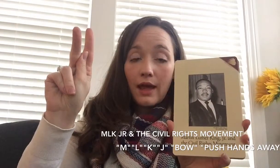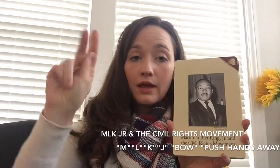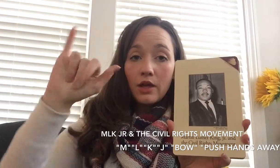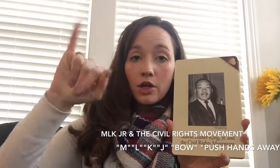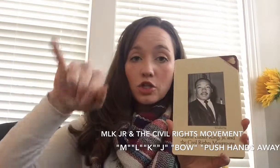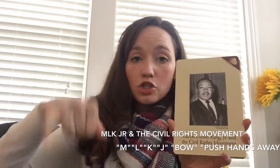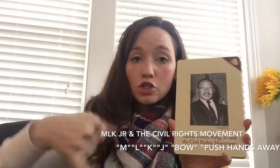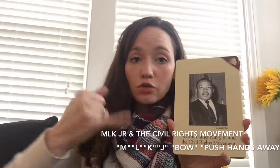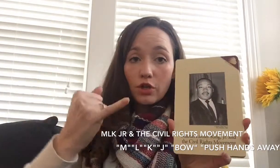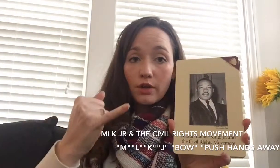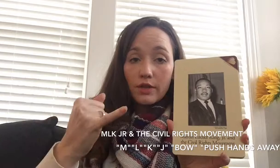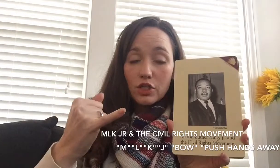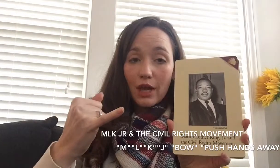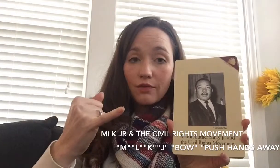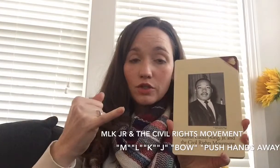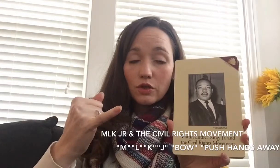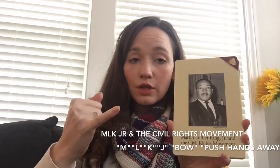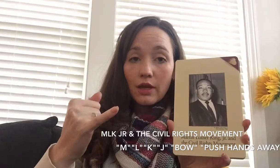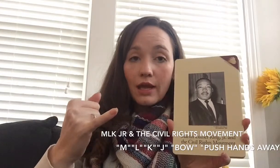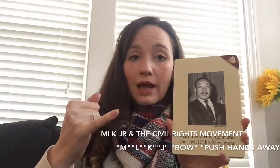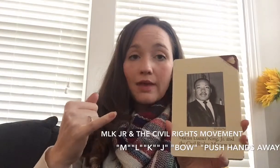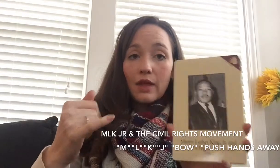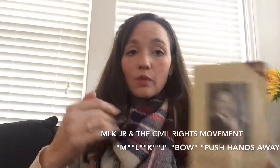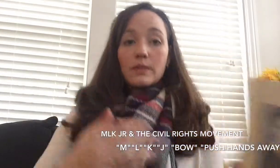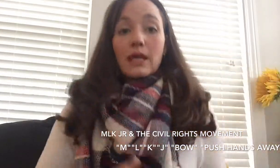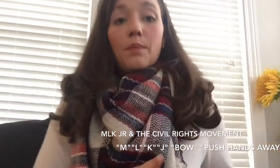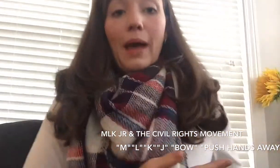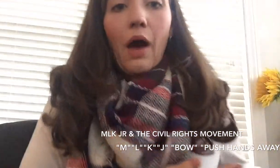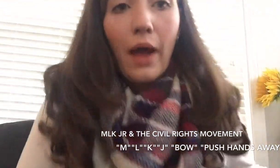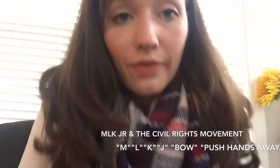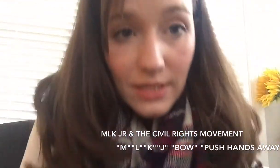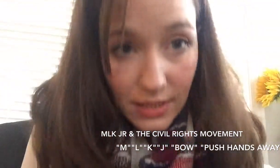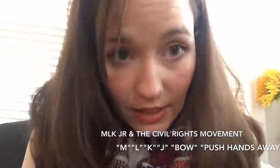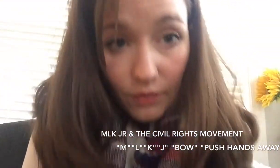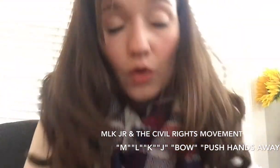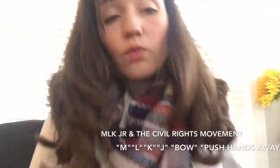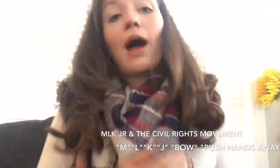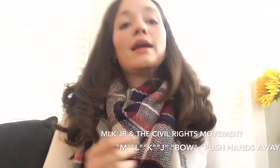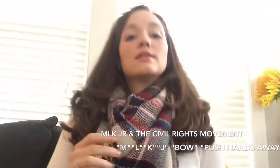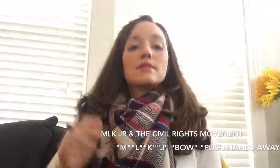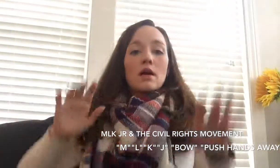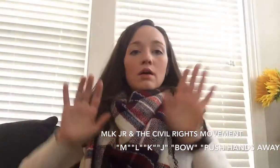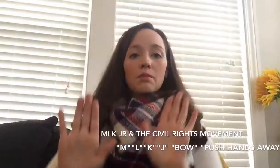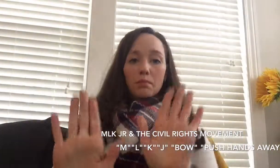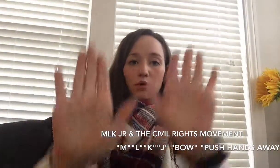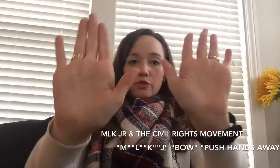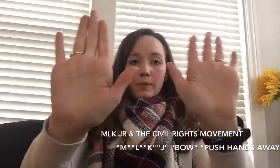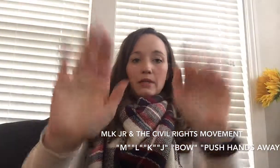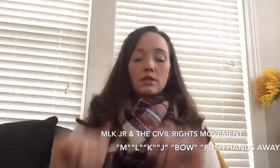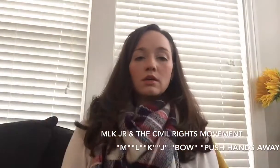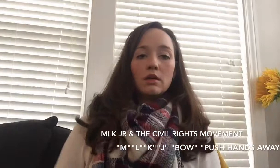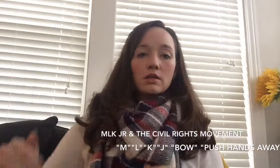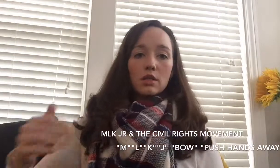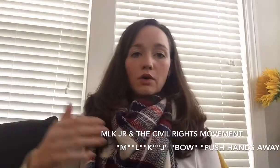K, Jr., the J for Junior, and then we take a bow and the Civil Rights Movement. So